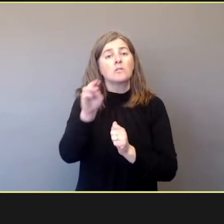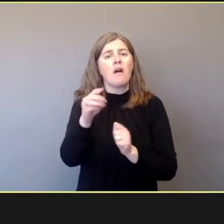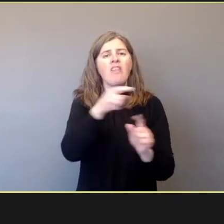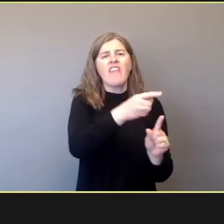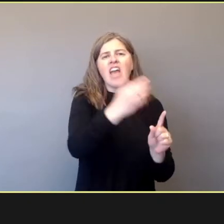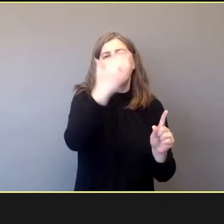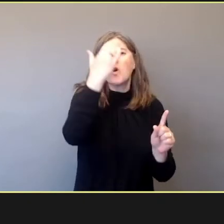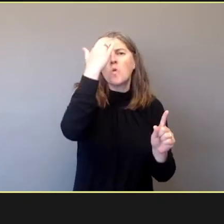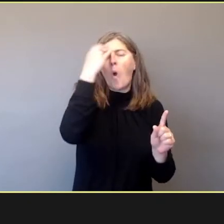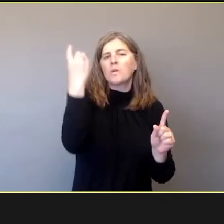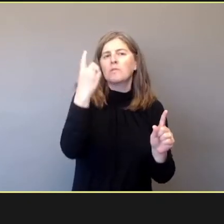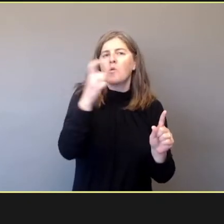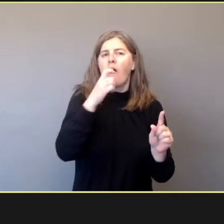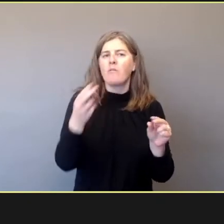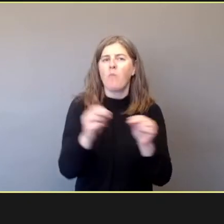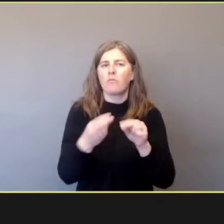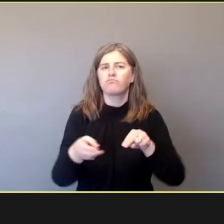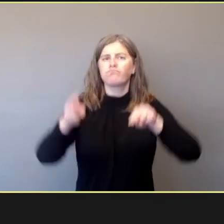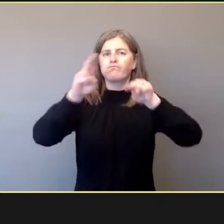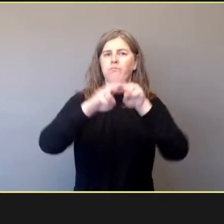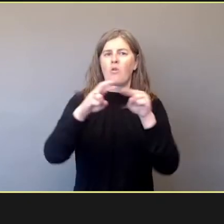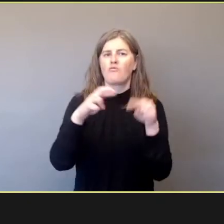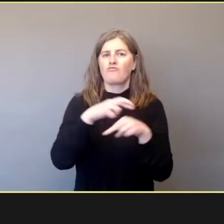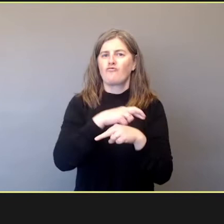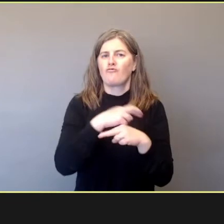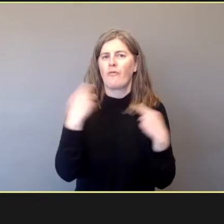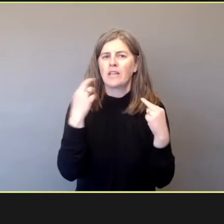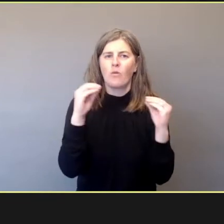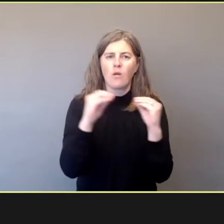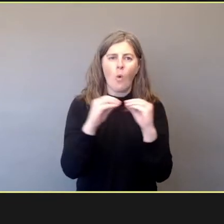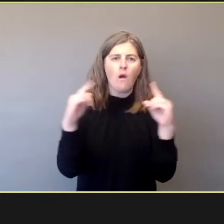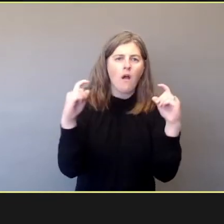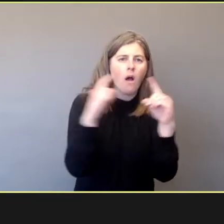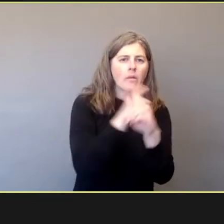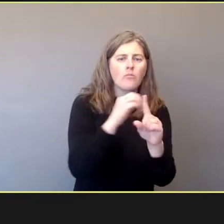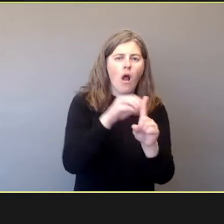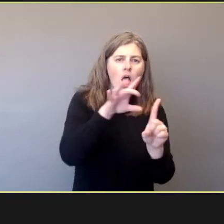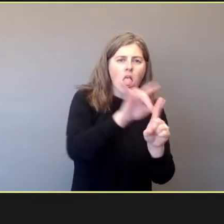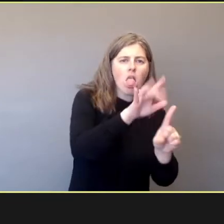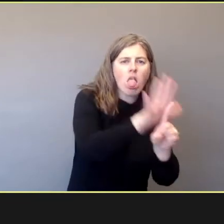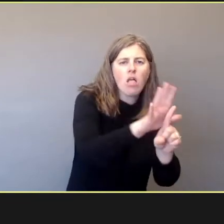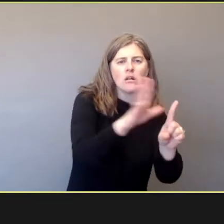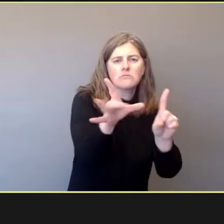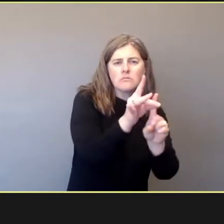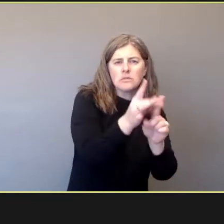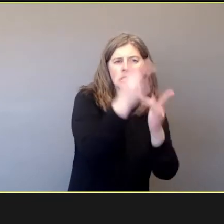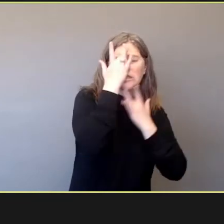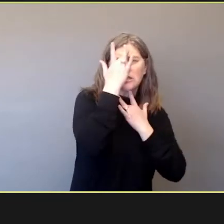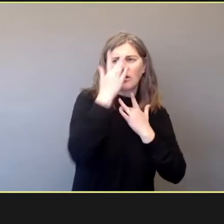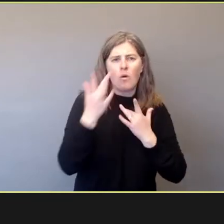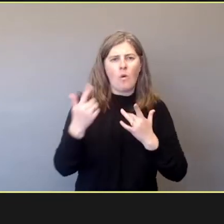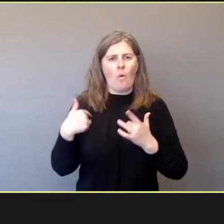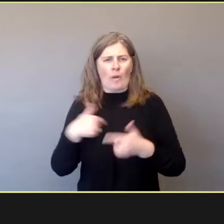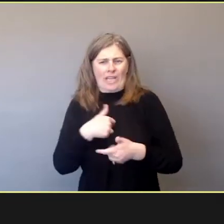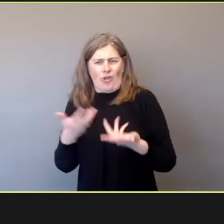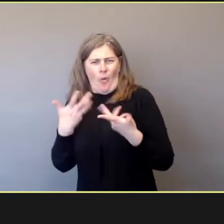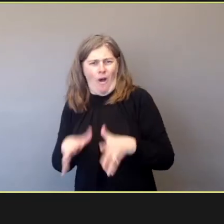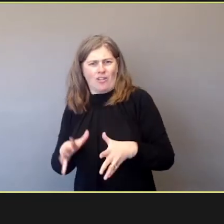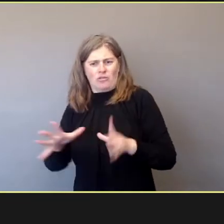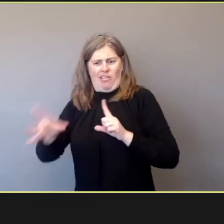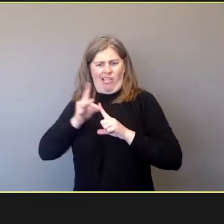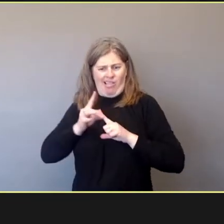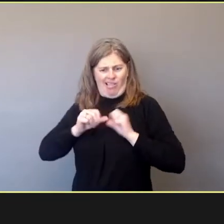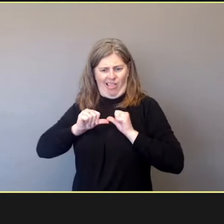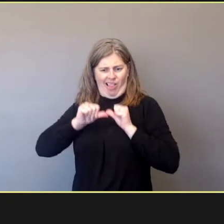is at increased risk of complications if exposed to COVID-19, not to mention that nobody wants long COVID. Only